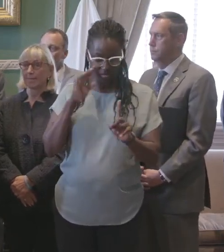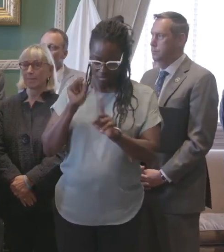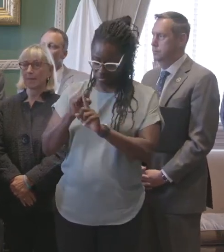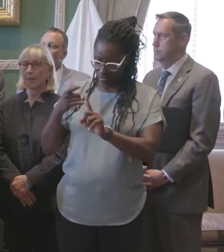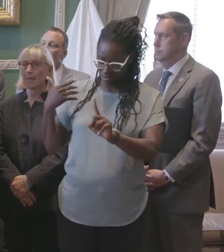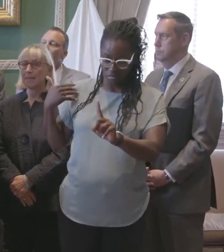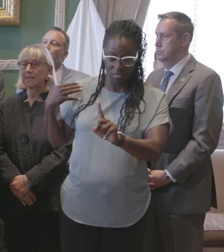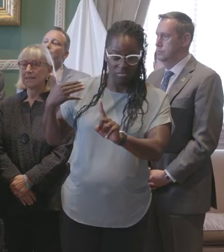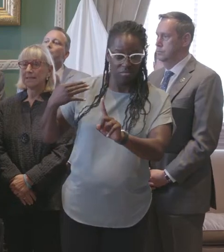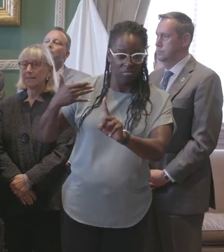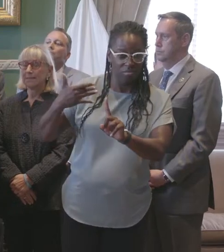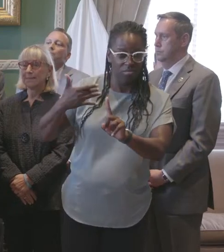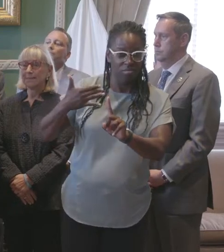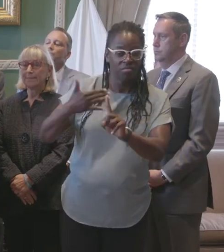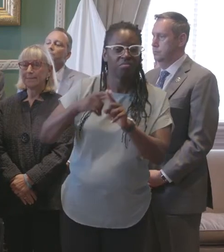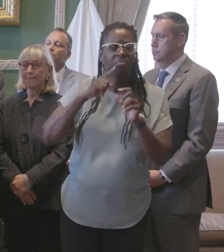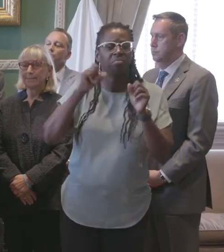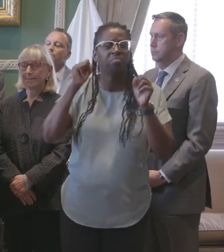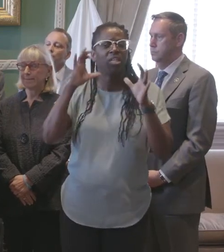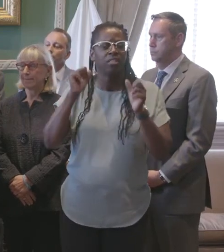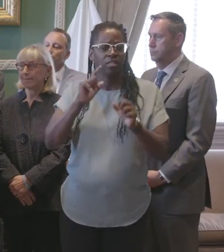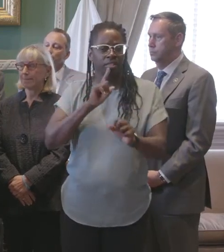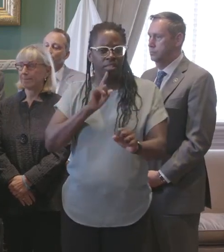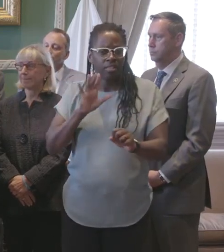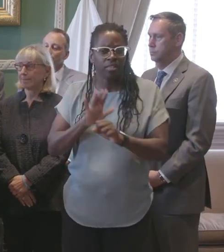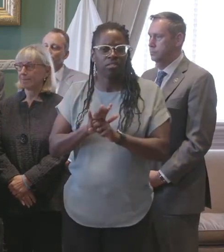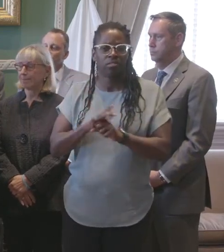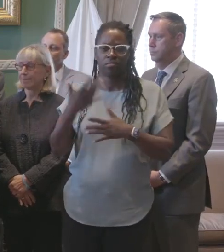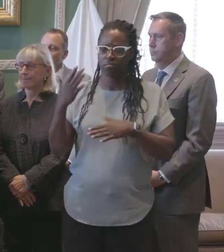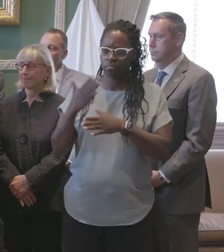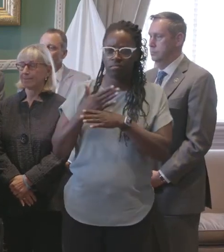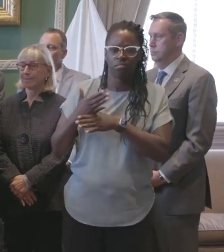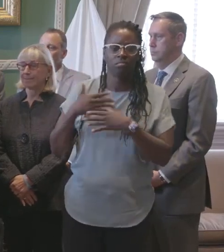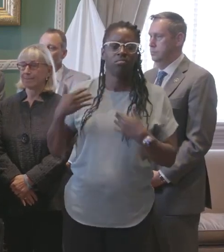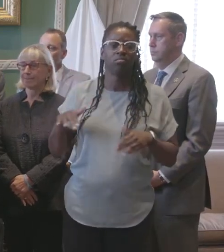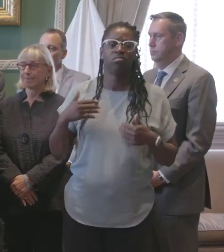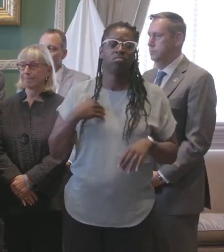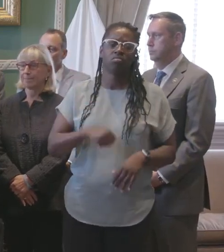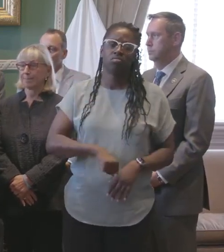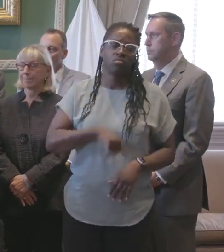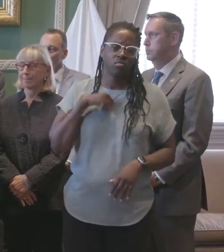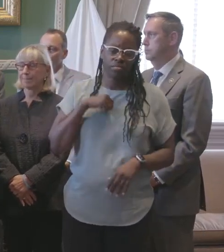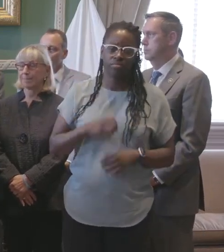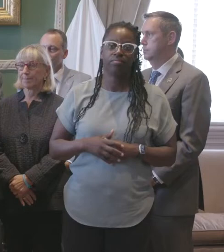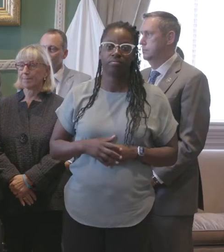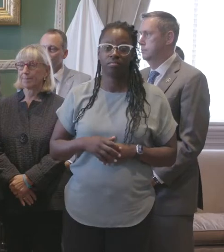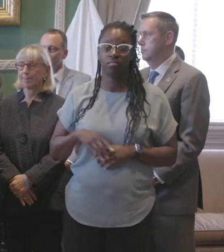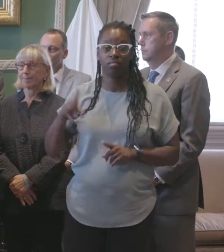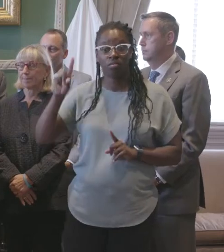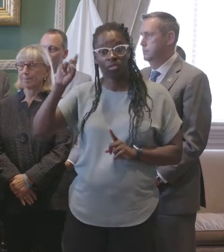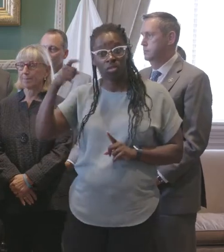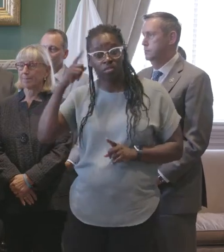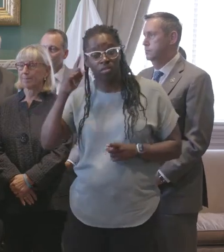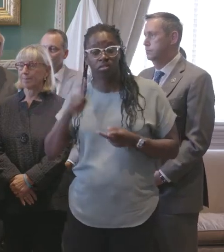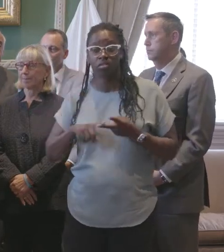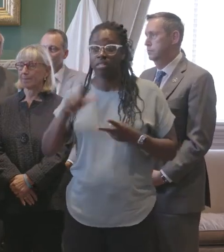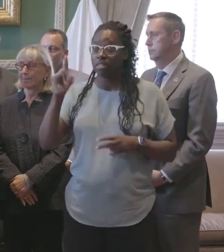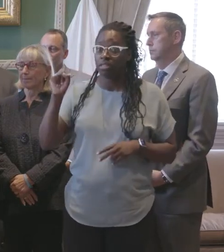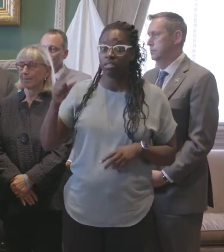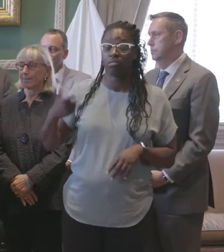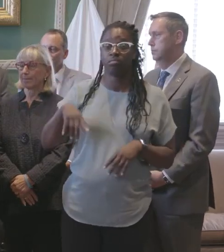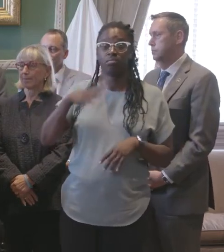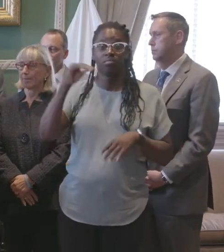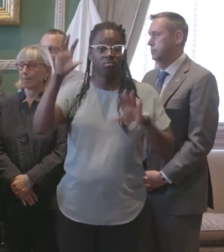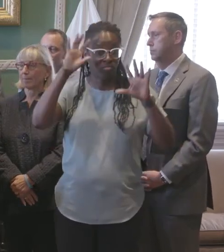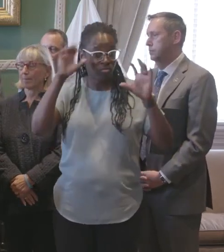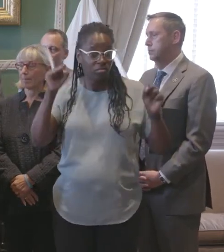dedicated partners in this process. From the Governor, Lieutenant Governor, and Secretary Gorzkowicz, to the Senate President and her amazing team in the